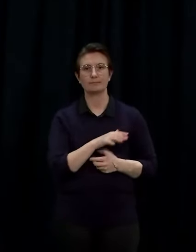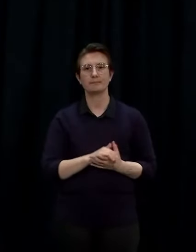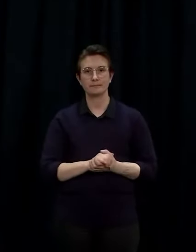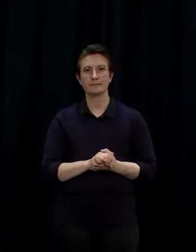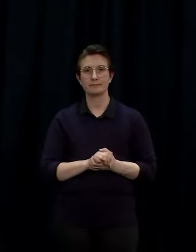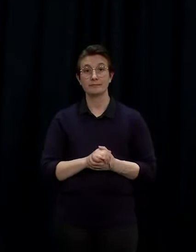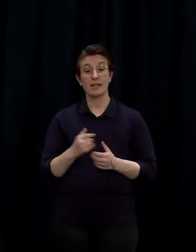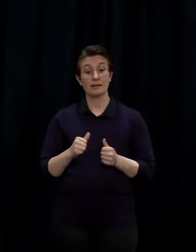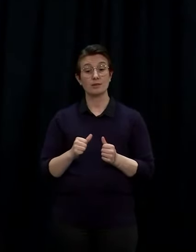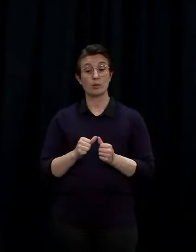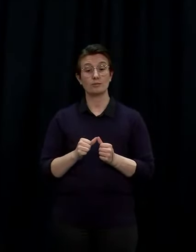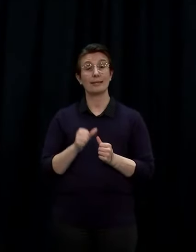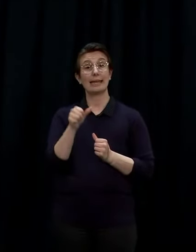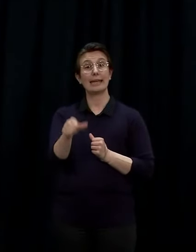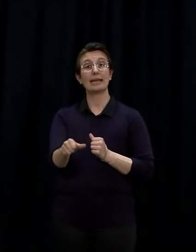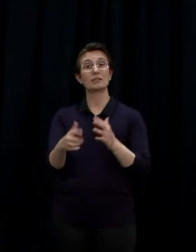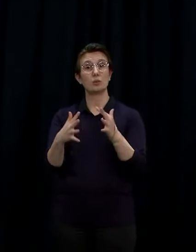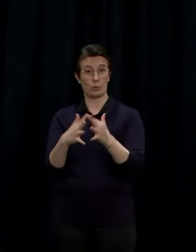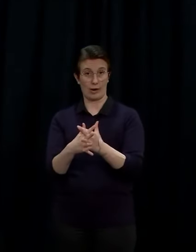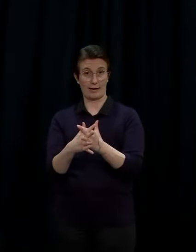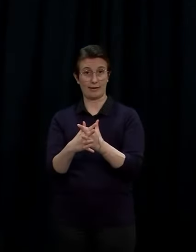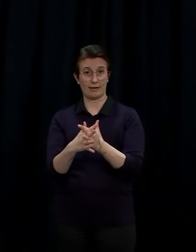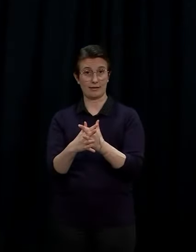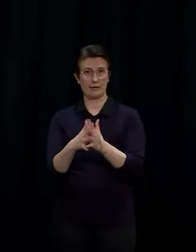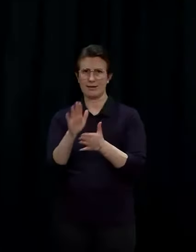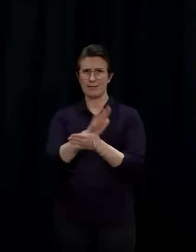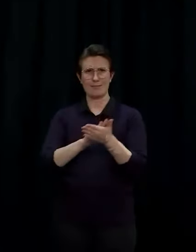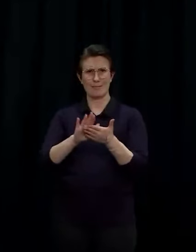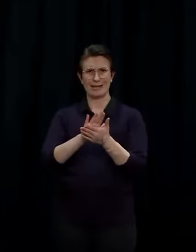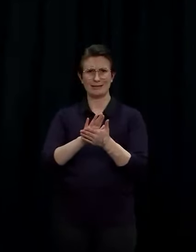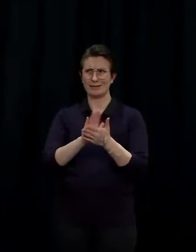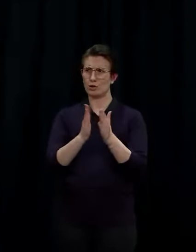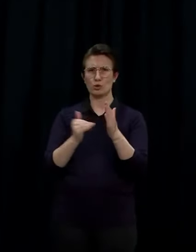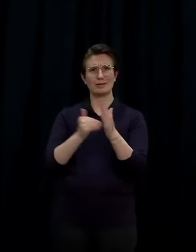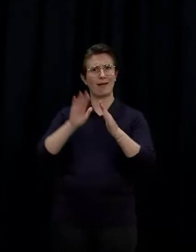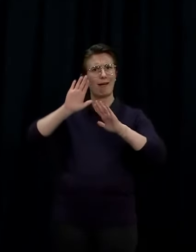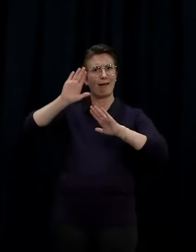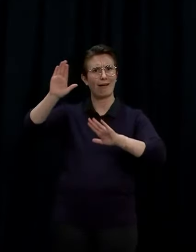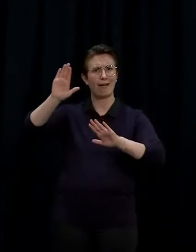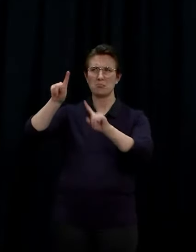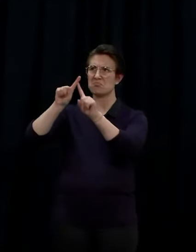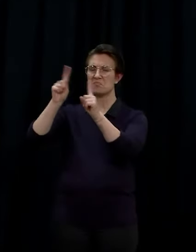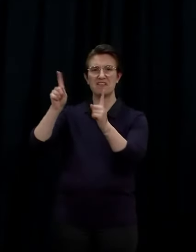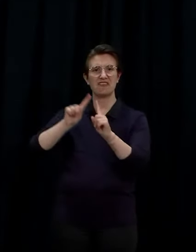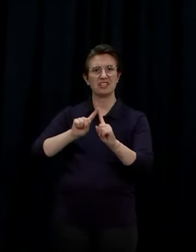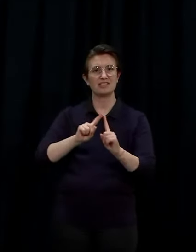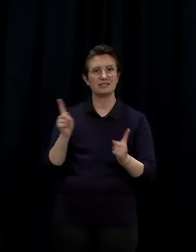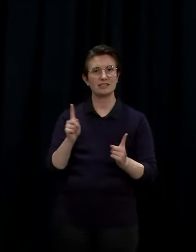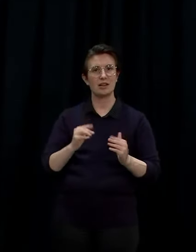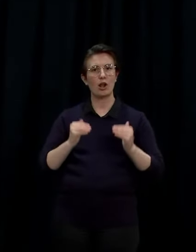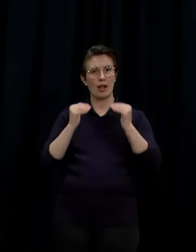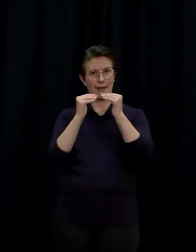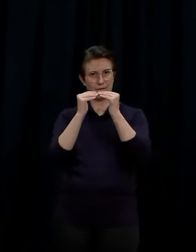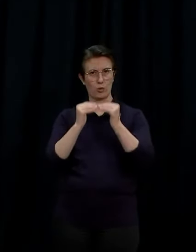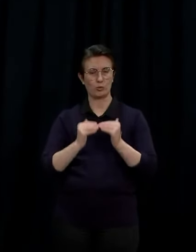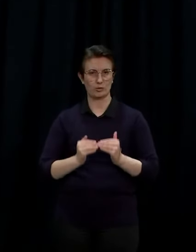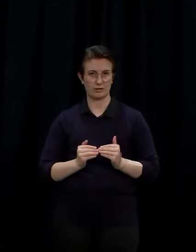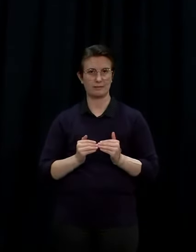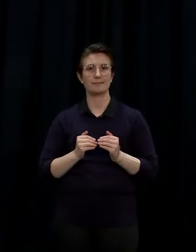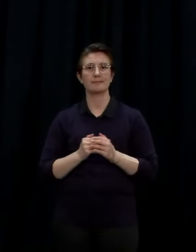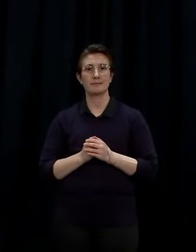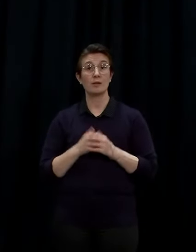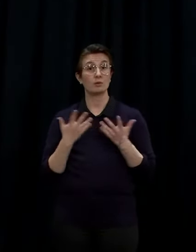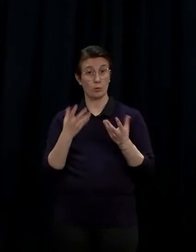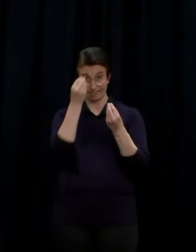next week, our alert level settings will differ across the country, so a reminder of the rules. This isn't the